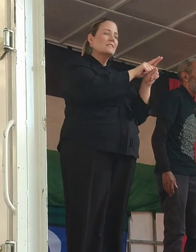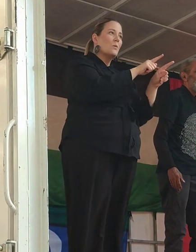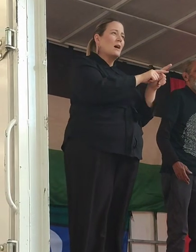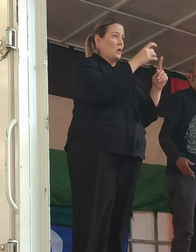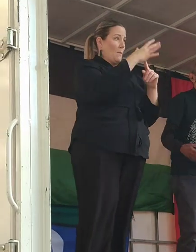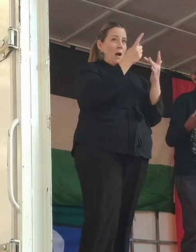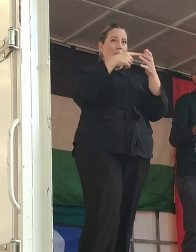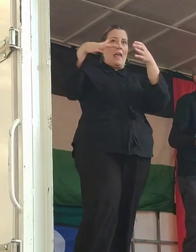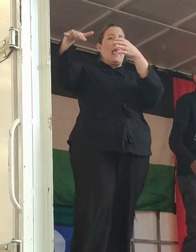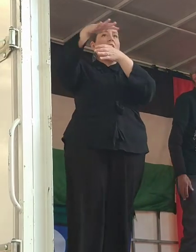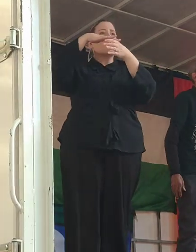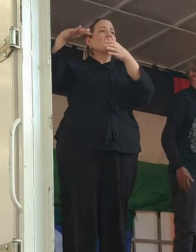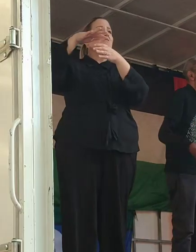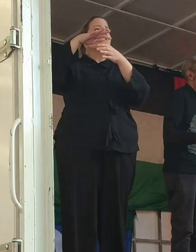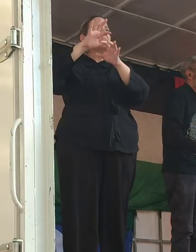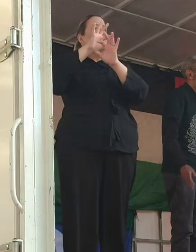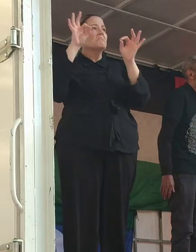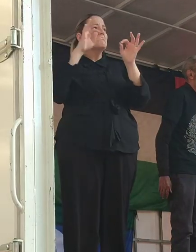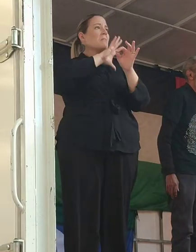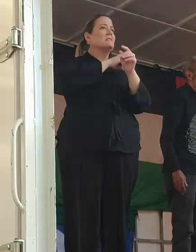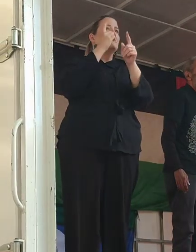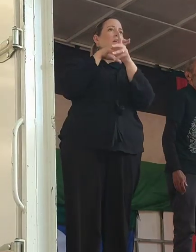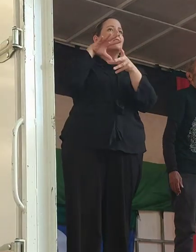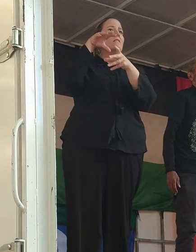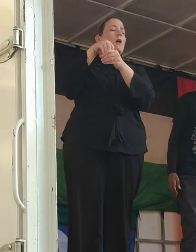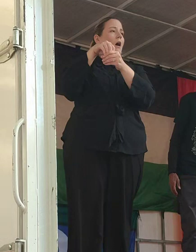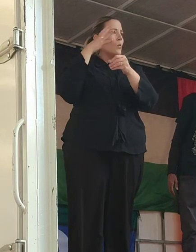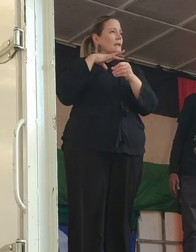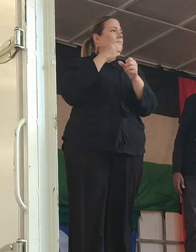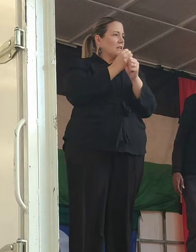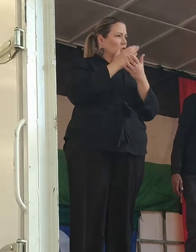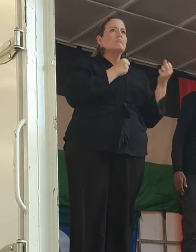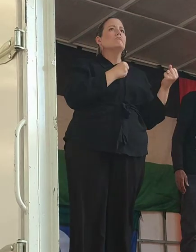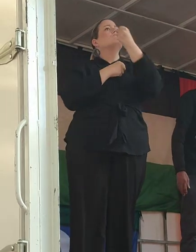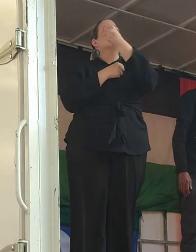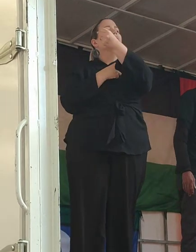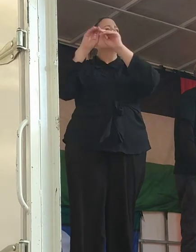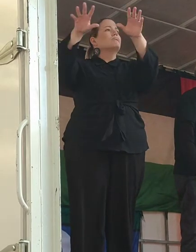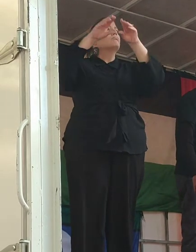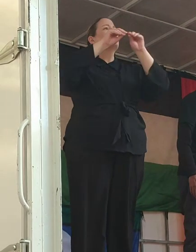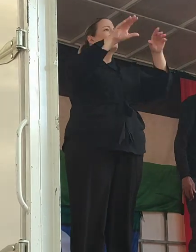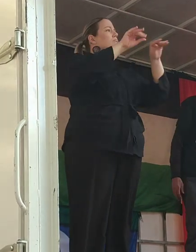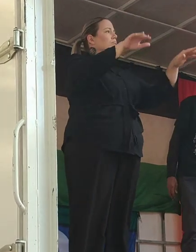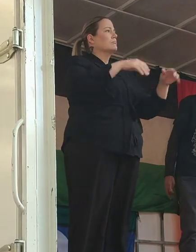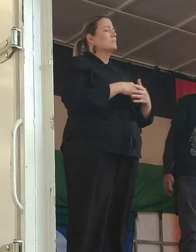Australia that are not getting the truth. I stand before you